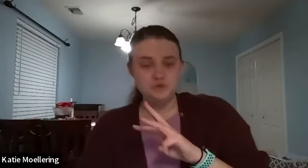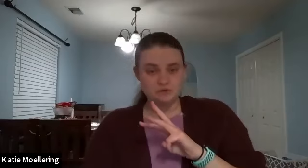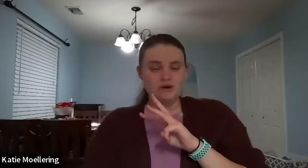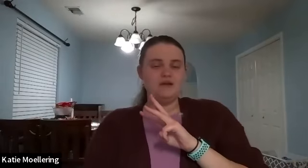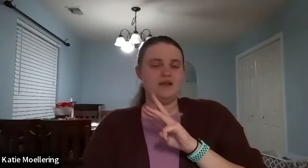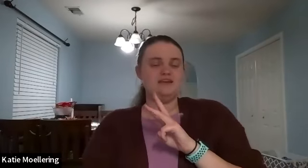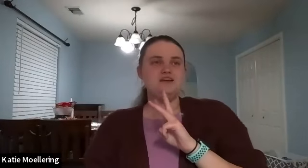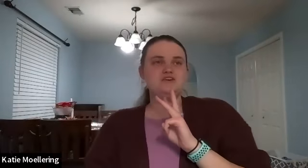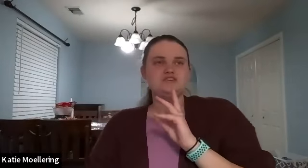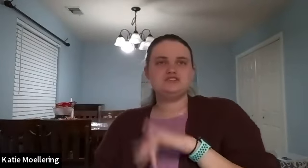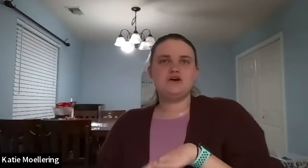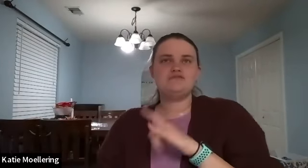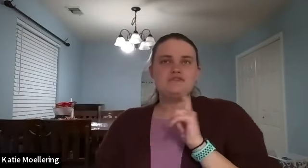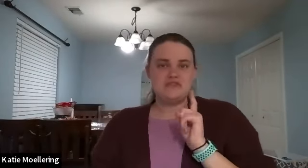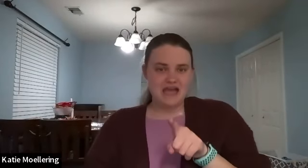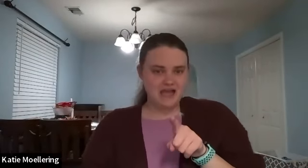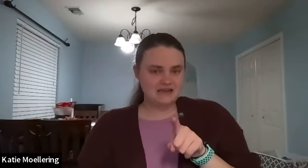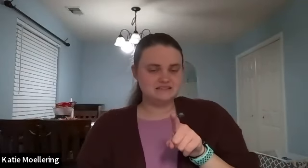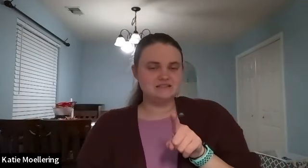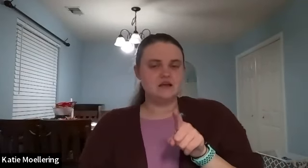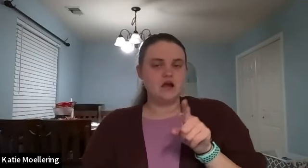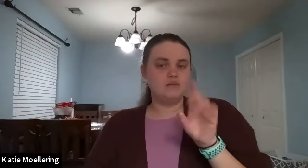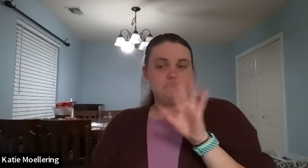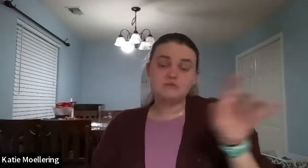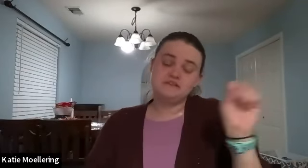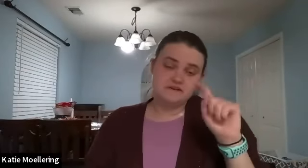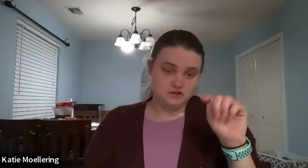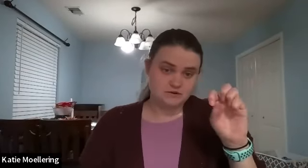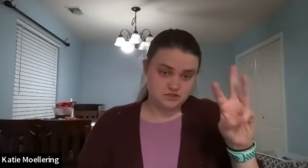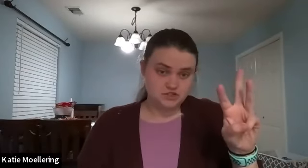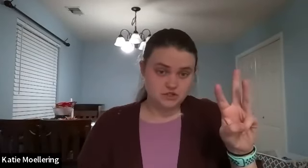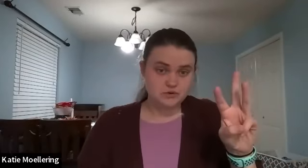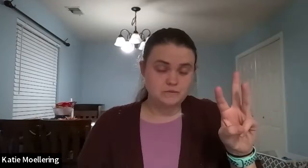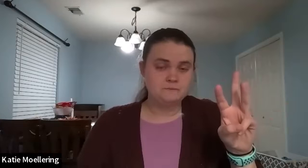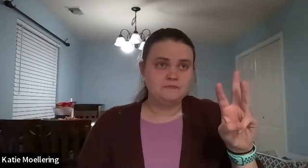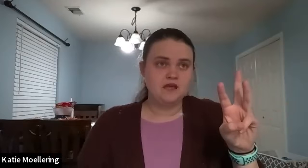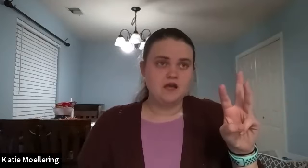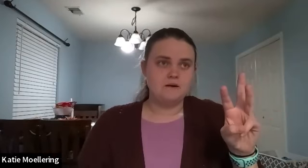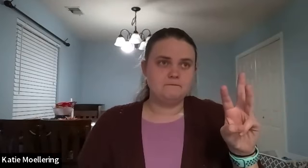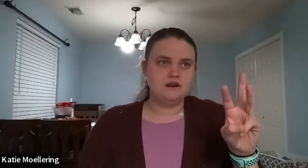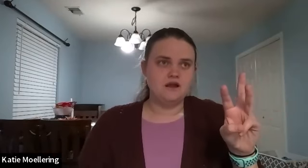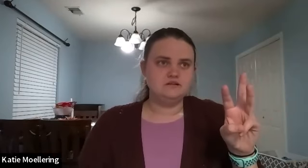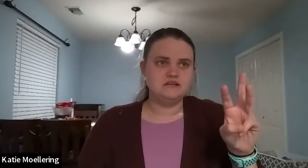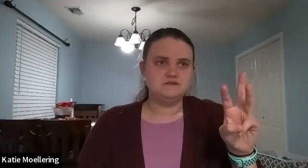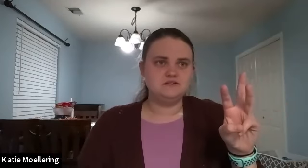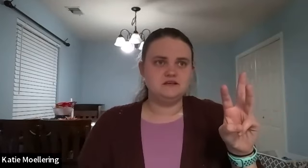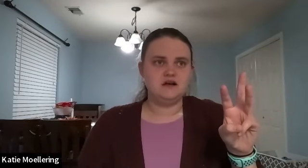Stew. Okay. So for that, that would be fingerspelled stew. But I would definitely